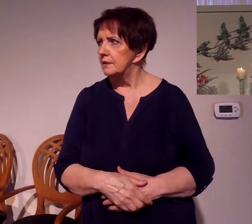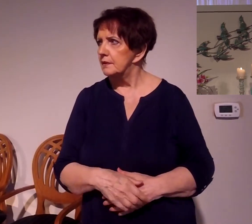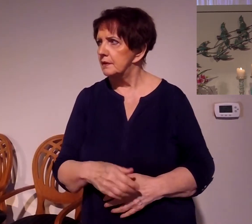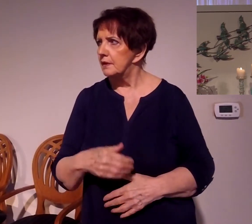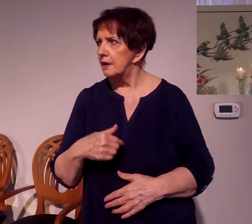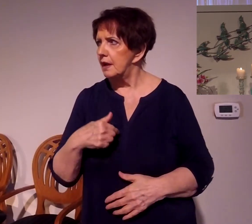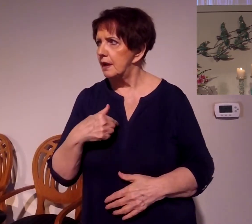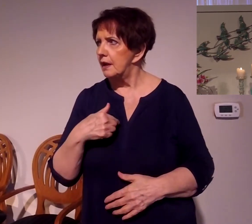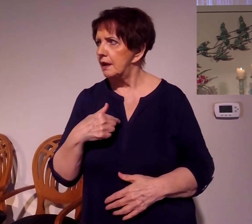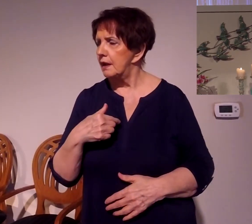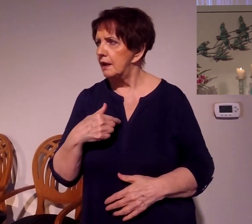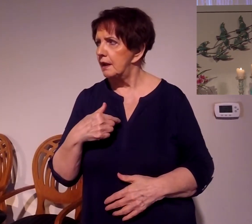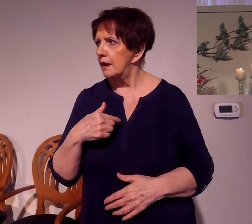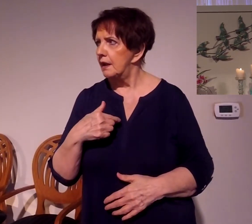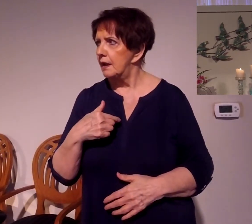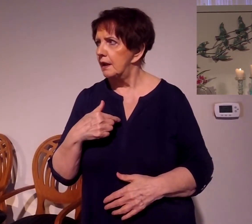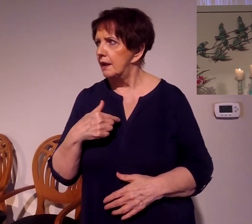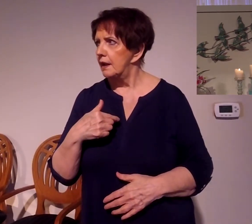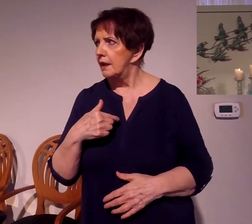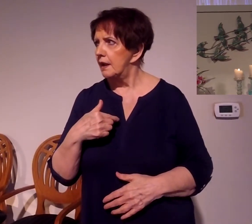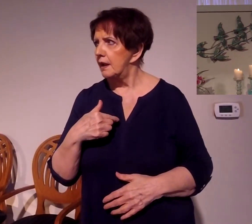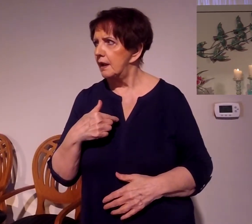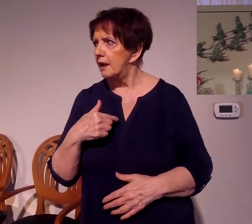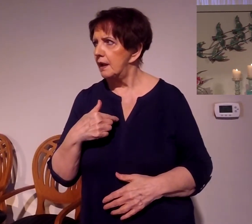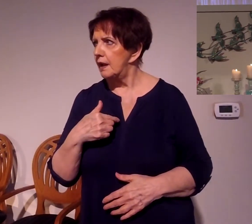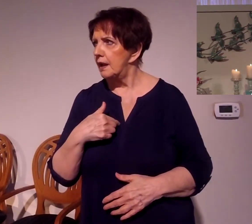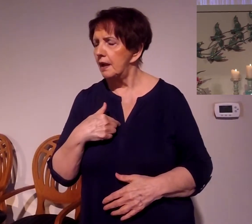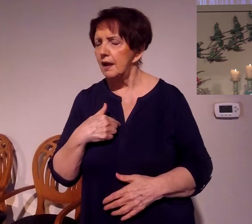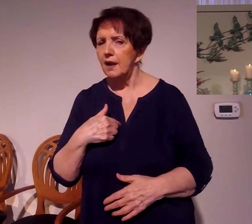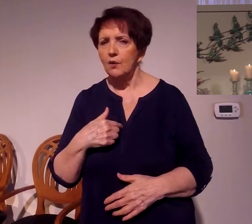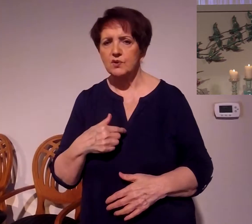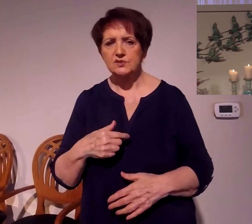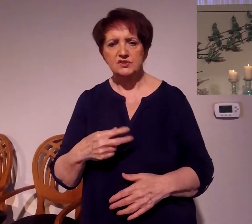up on the belief in separation.